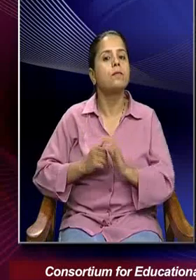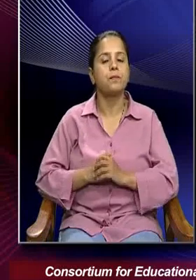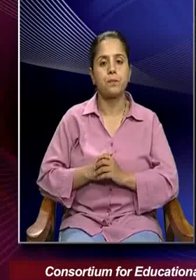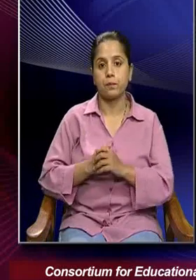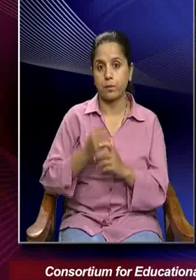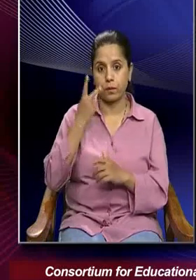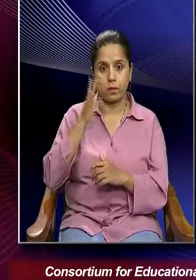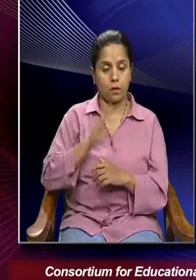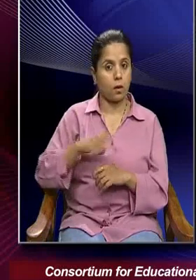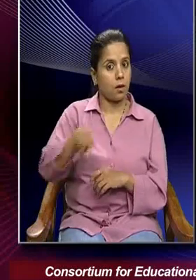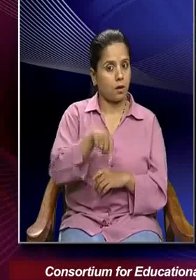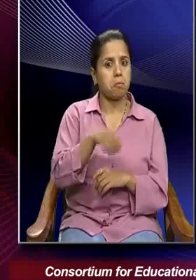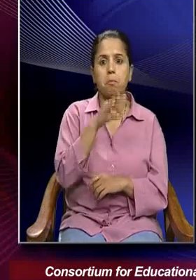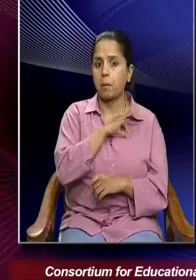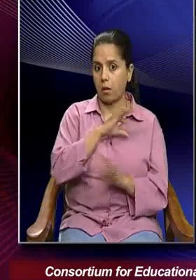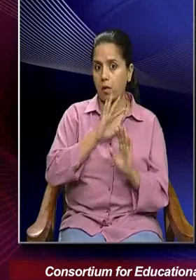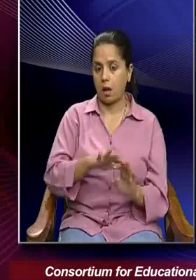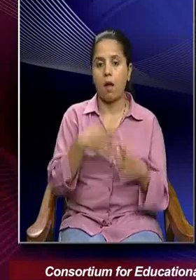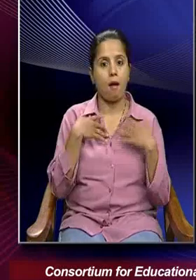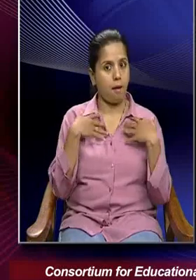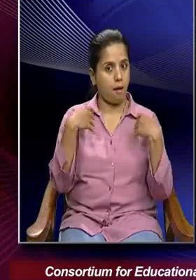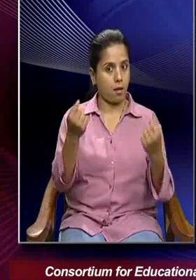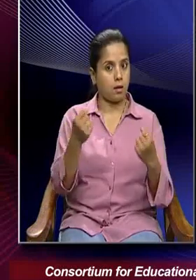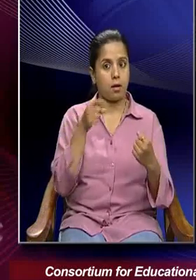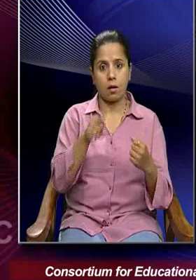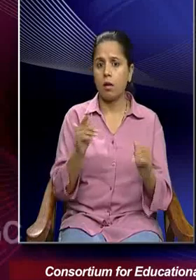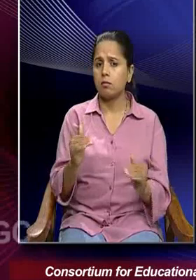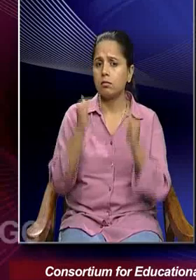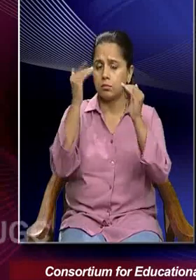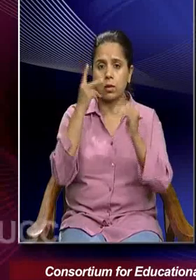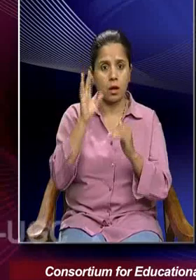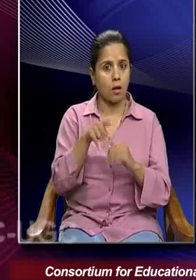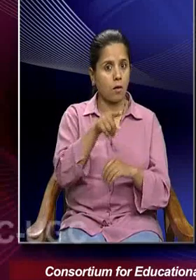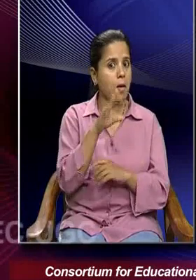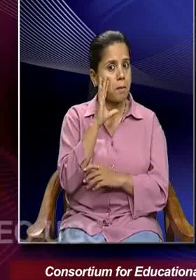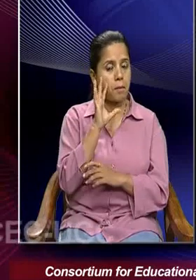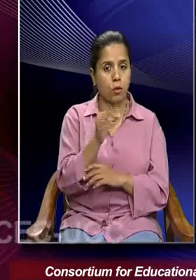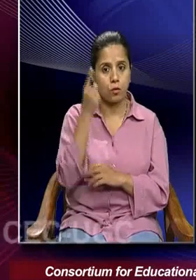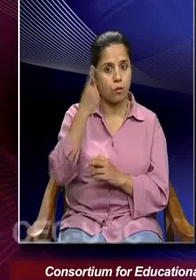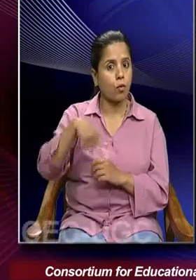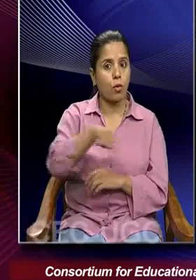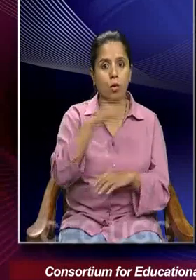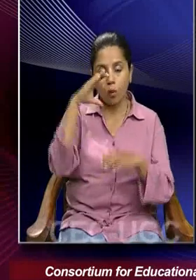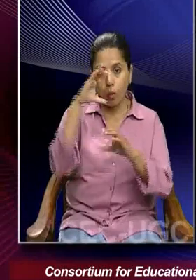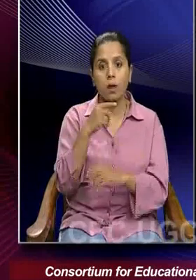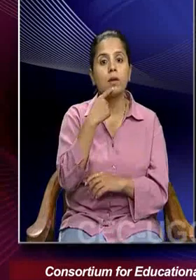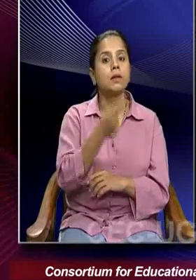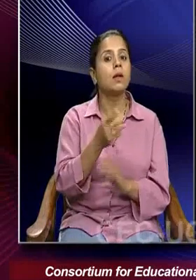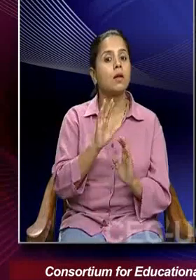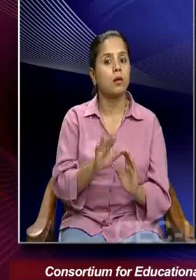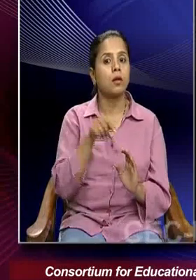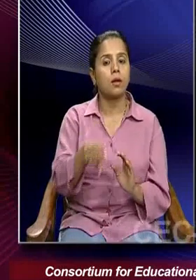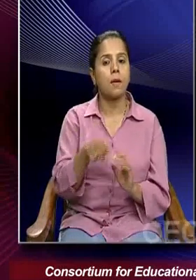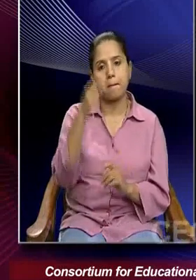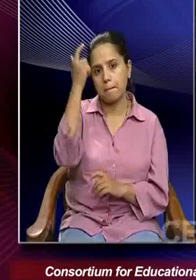It is beneficial to health and is highly conducive to the concentration of the